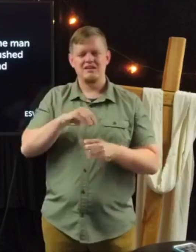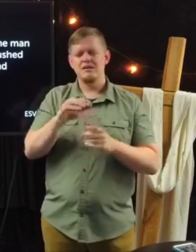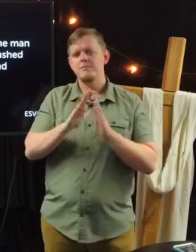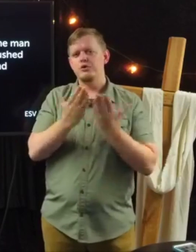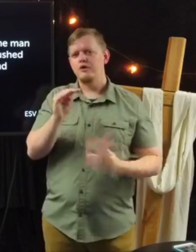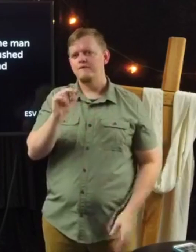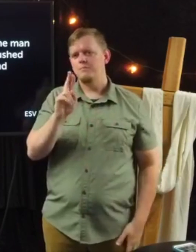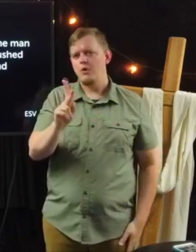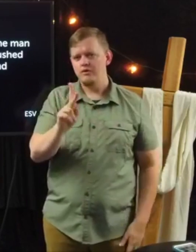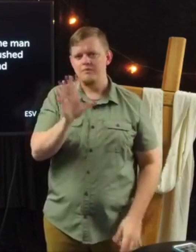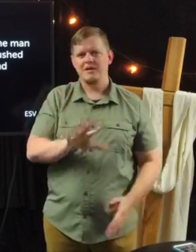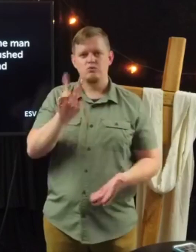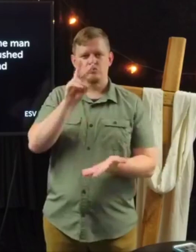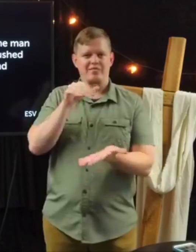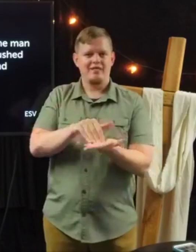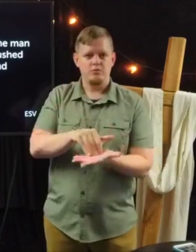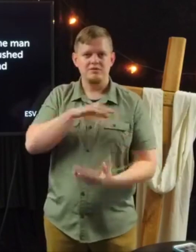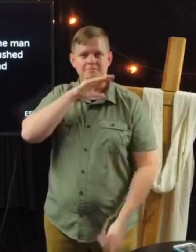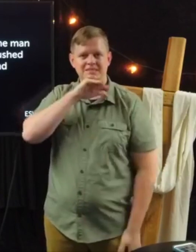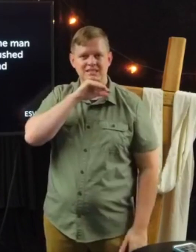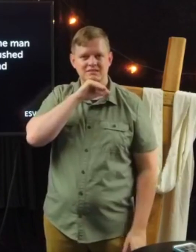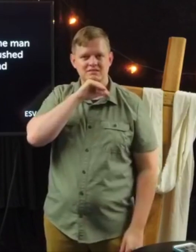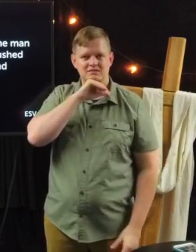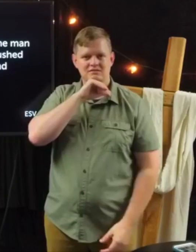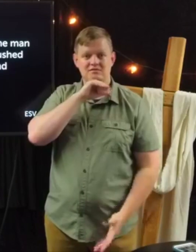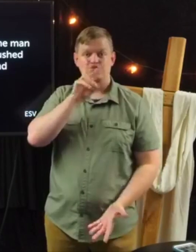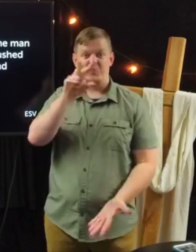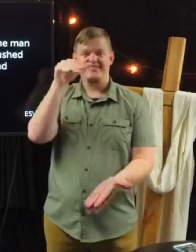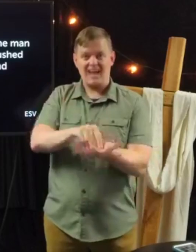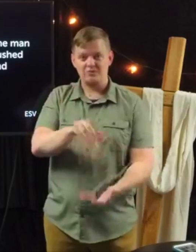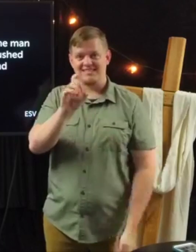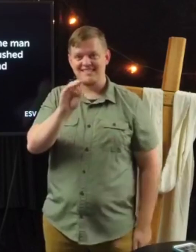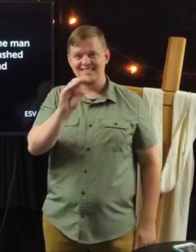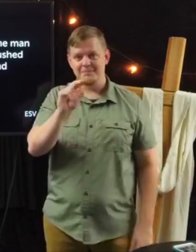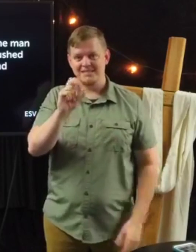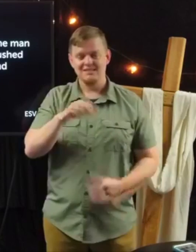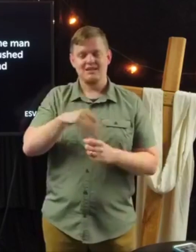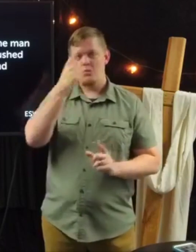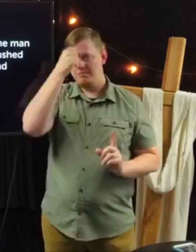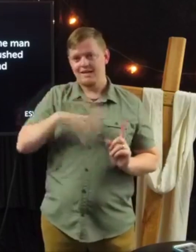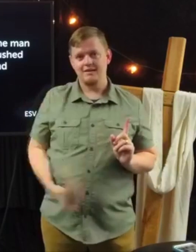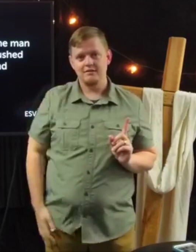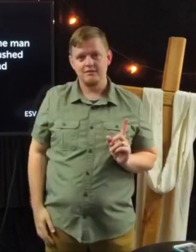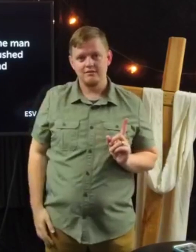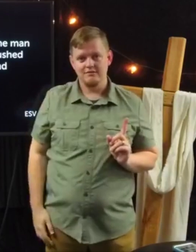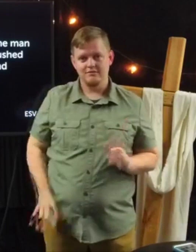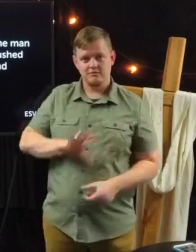The pigs were estimated, if you look in the book of Mark, it says about 2,000 pigs, 2,000 demons and in one